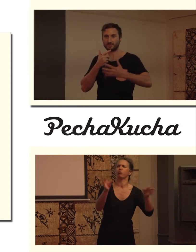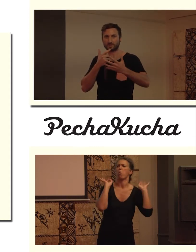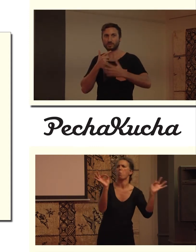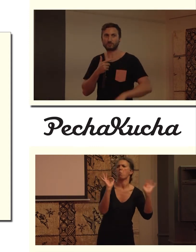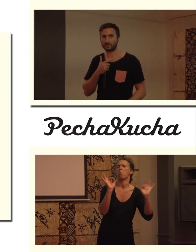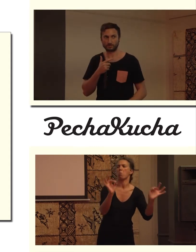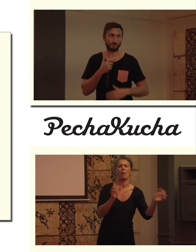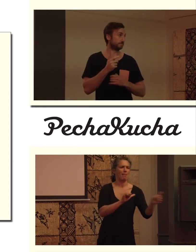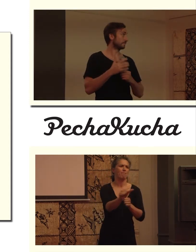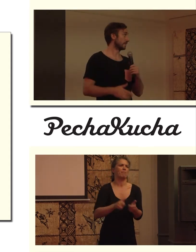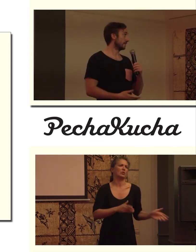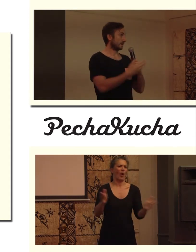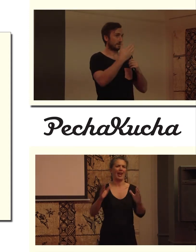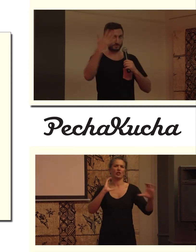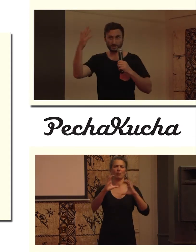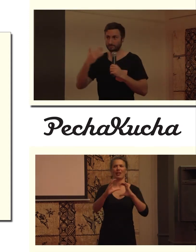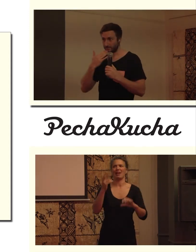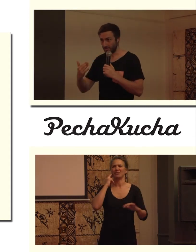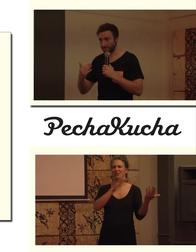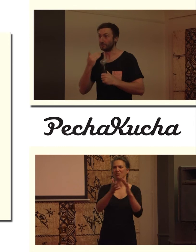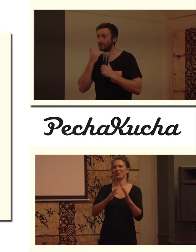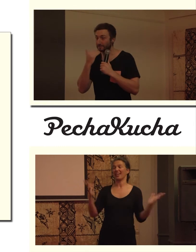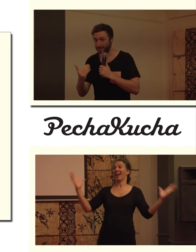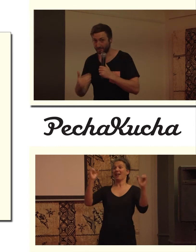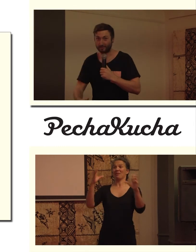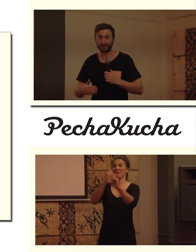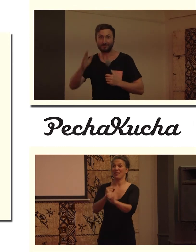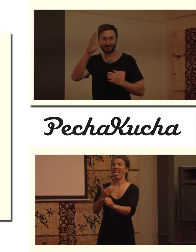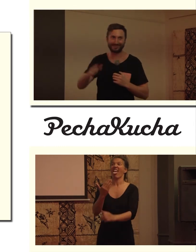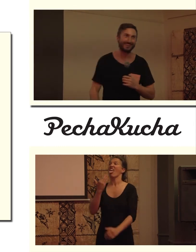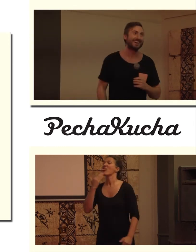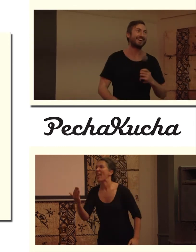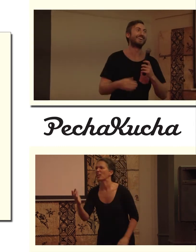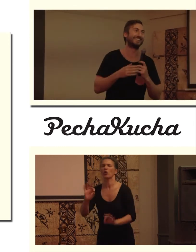day, that's the best way to do it. Thank you, or not, fuck you, but